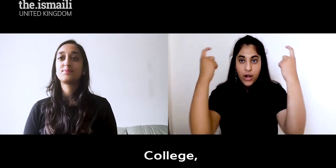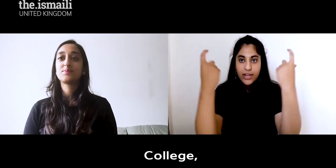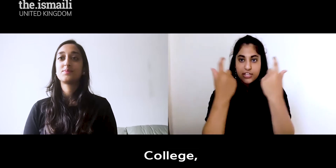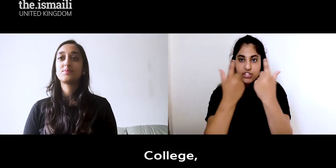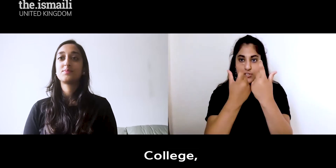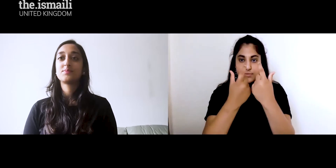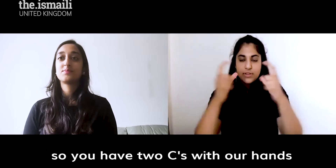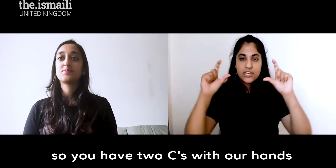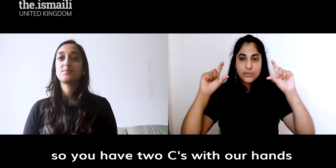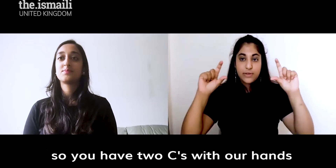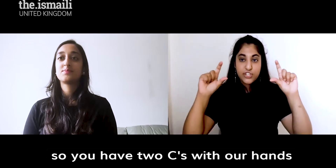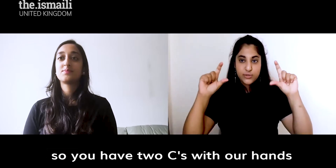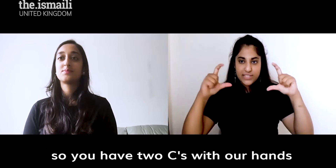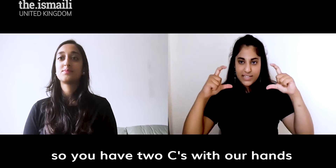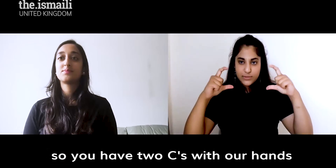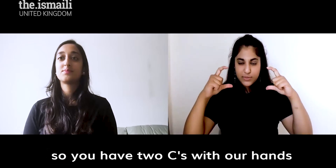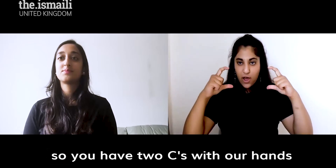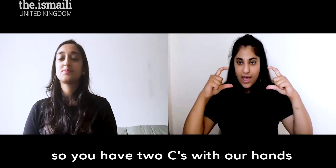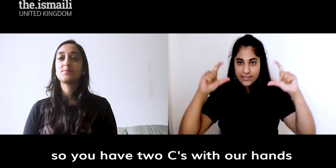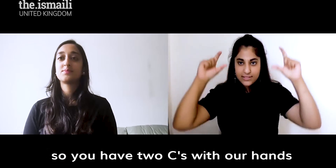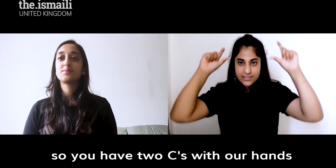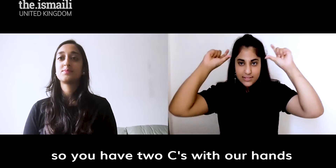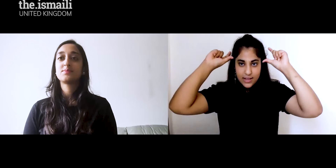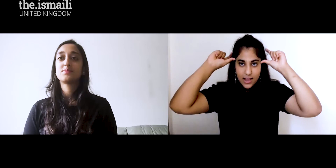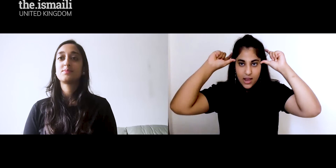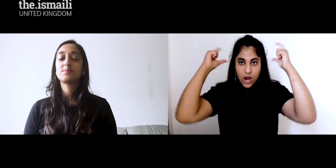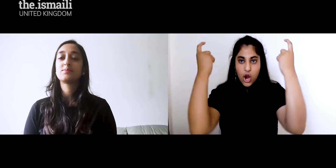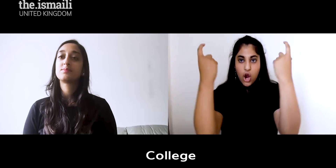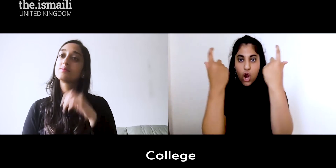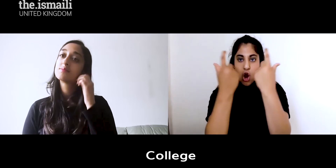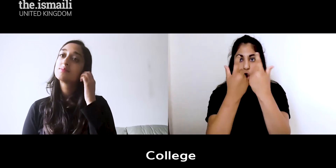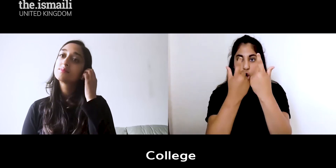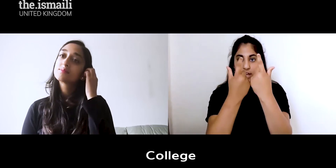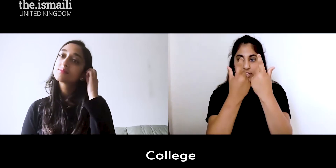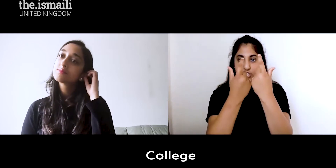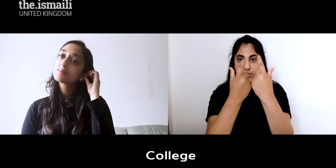College. So we have two C's with our hands. College.